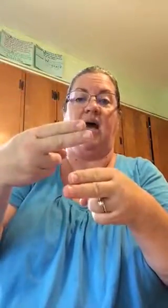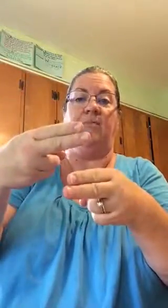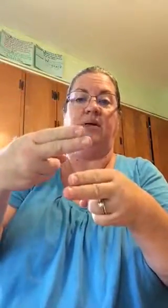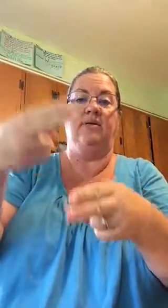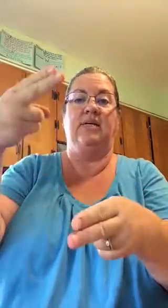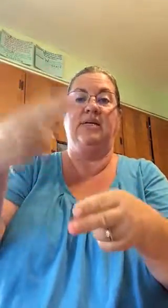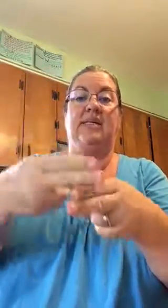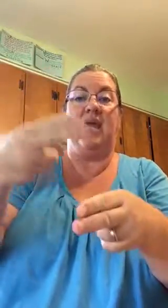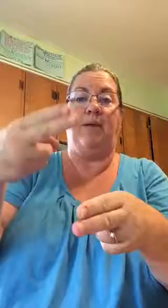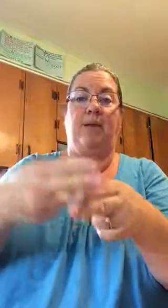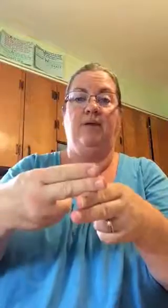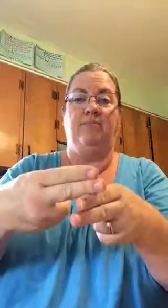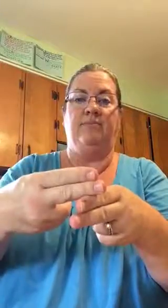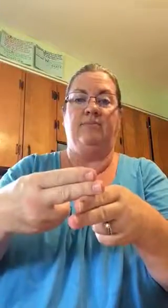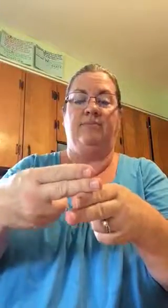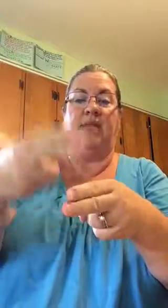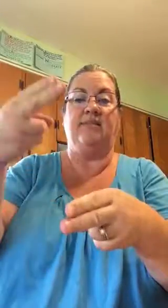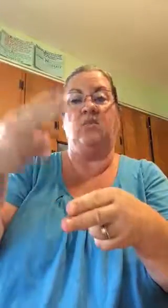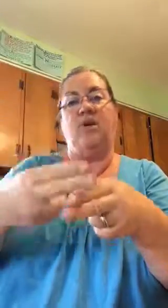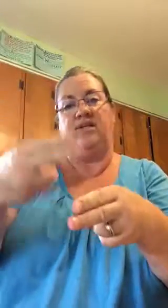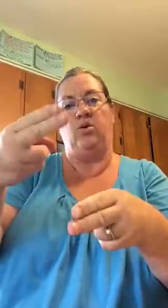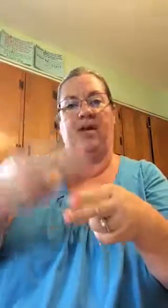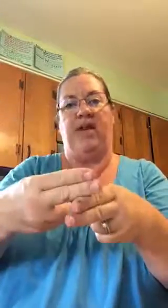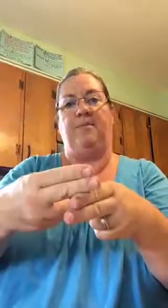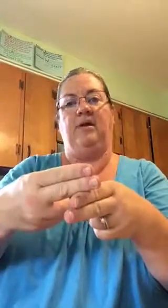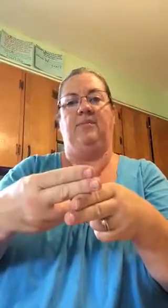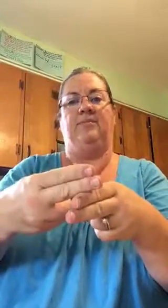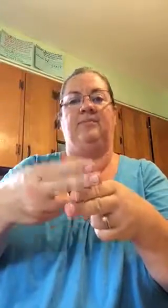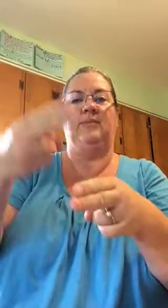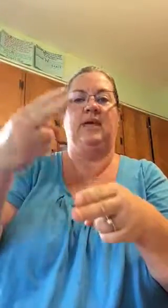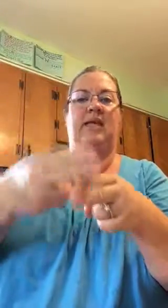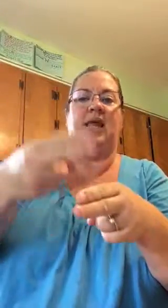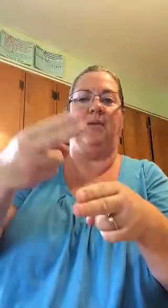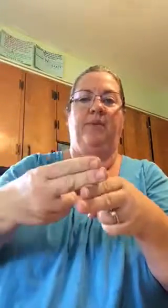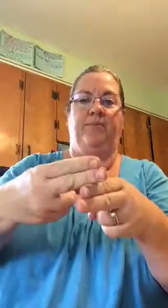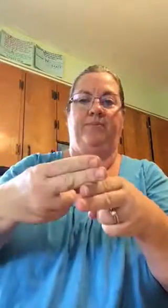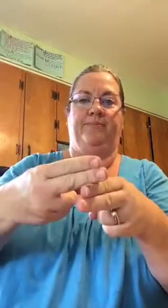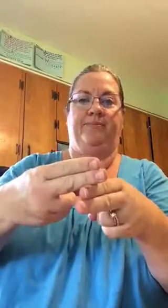tap. Name. As in, what is your name? Name.